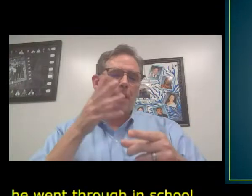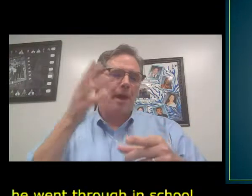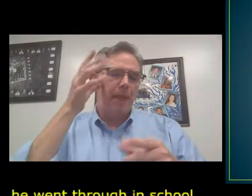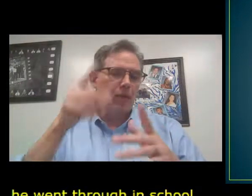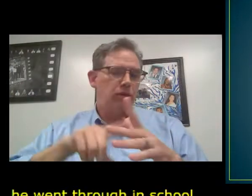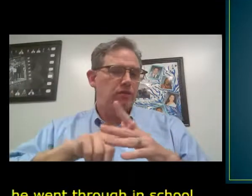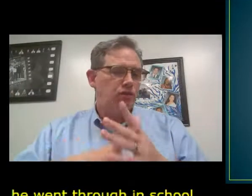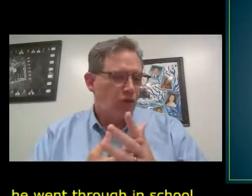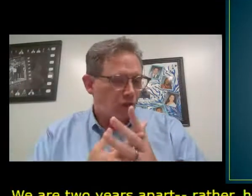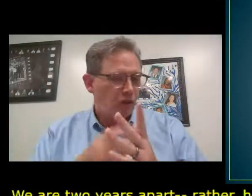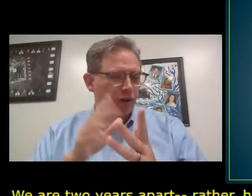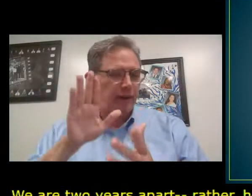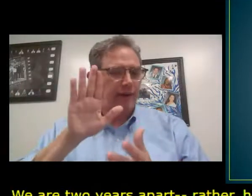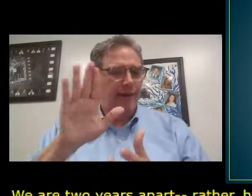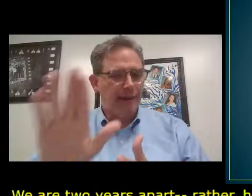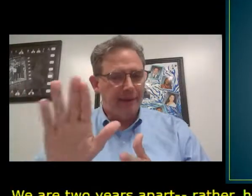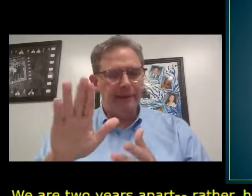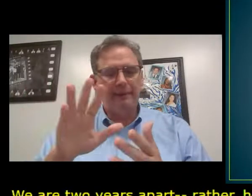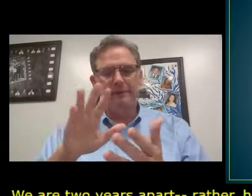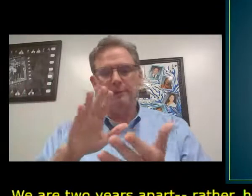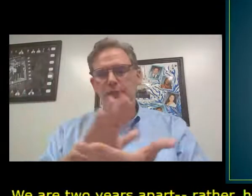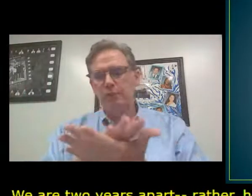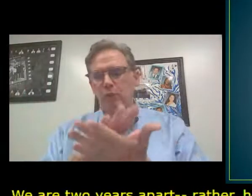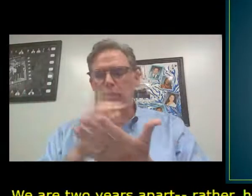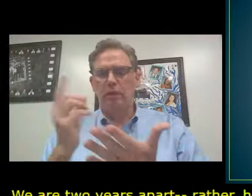And we've always been close.